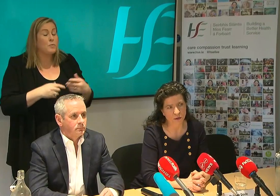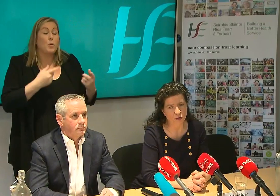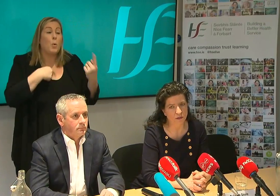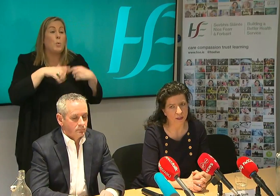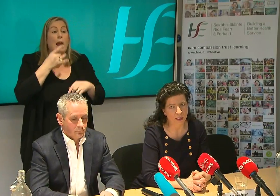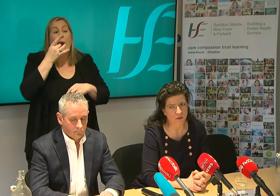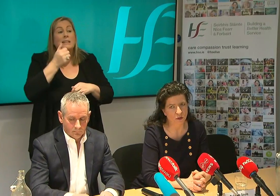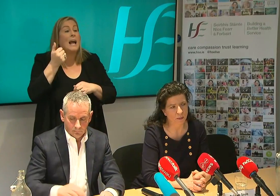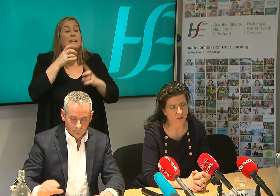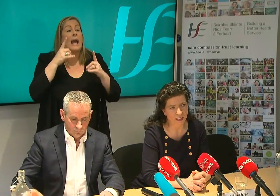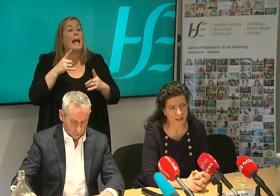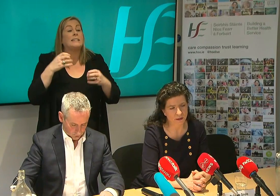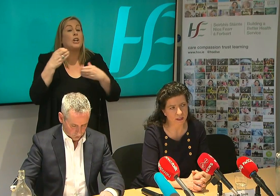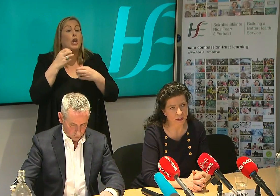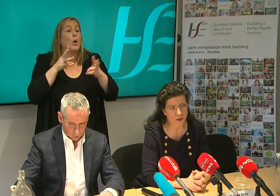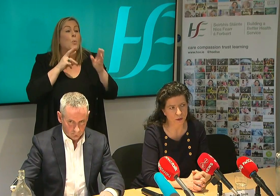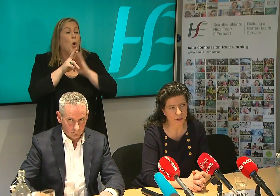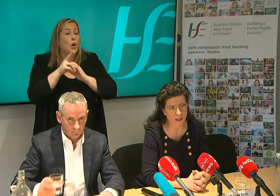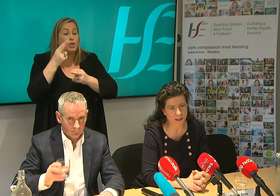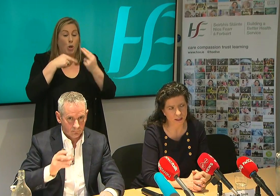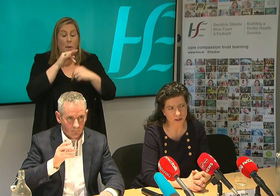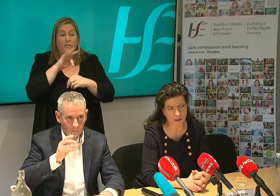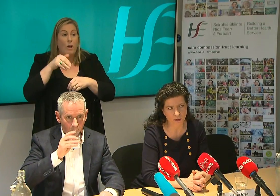workers who are travelling back from affected areas to